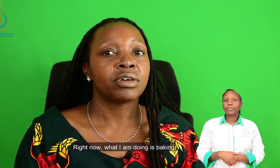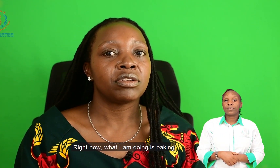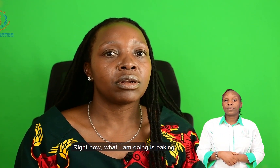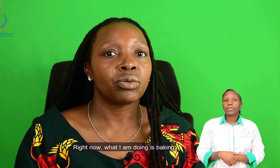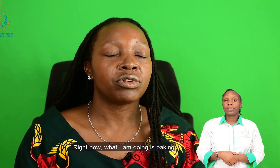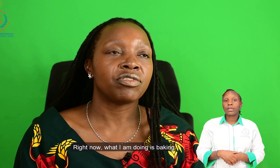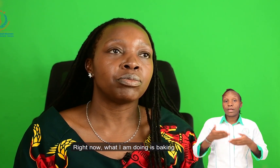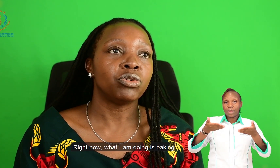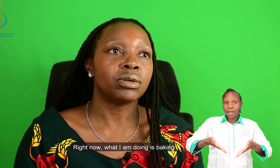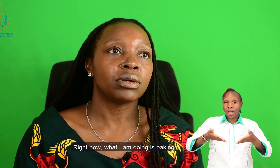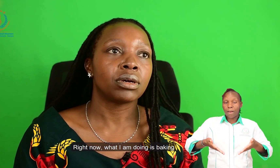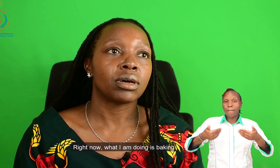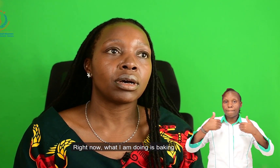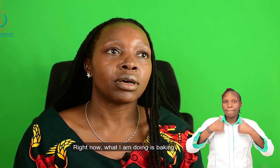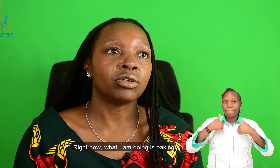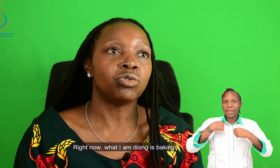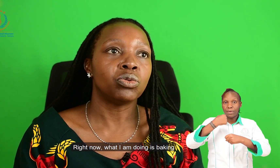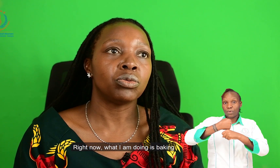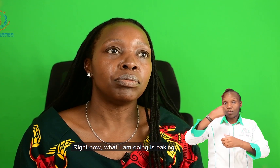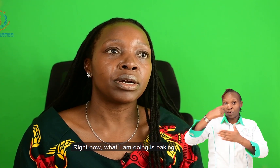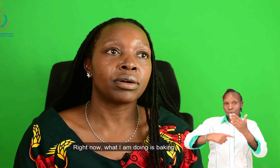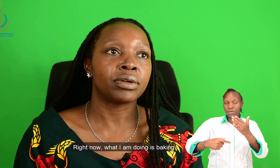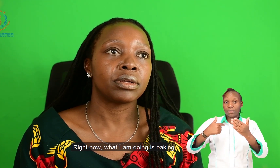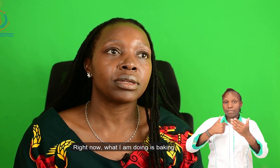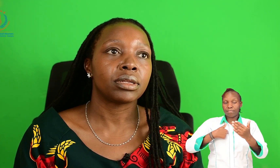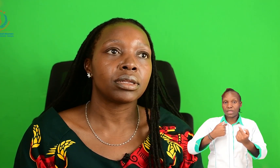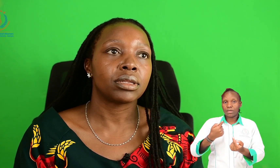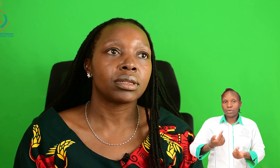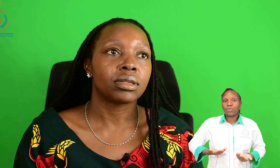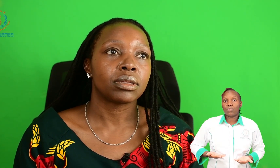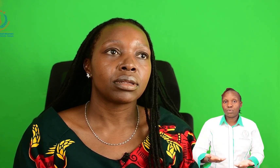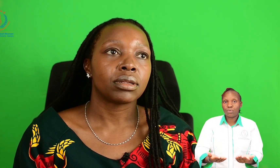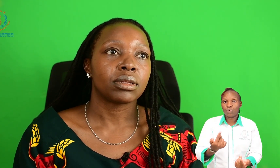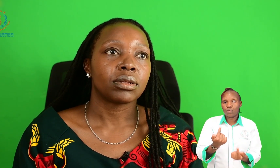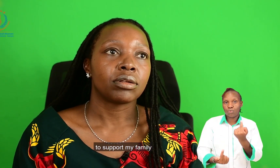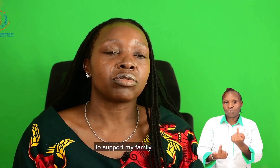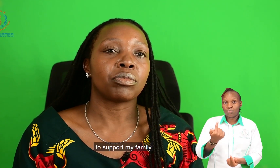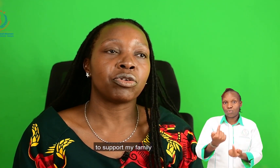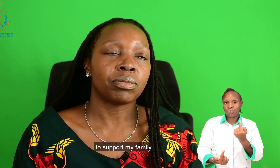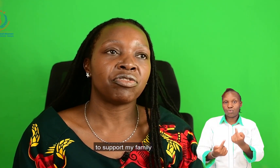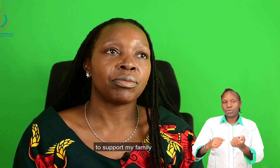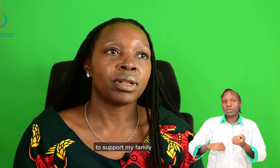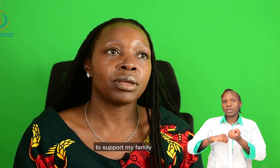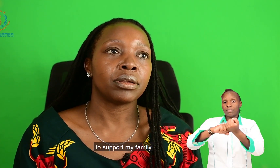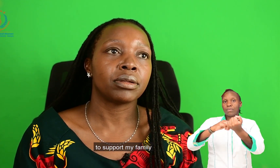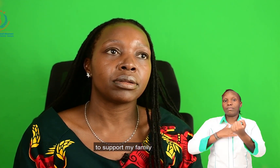right now, whatever I'm doing, I do bakery to support my family.